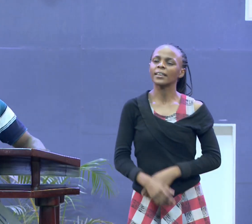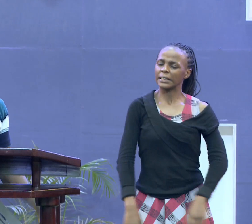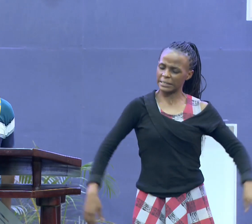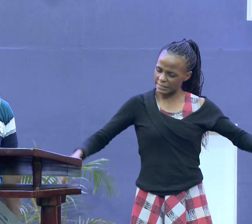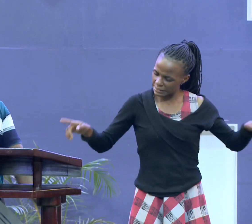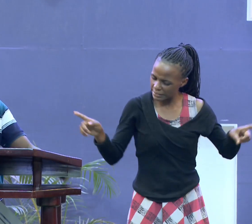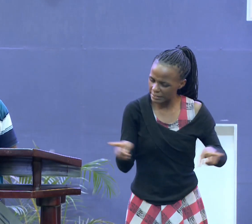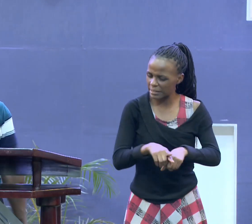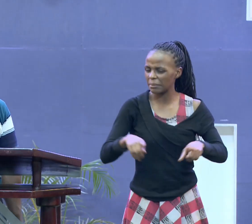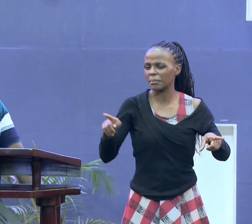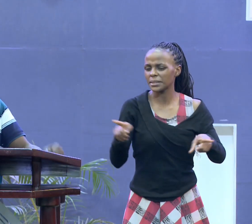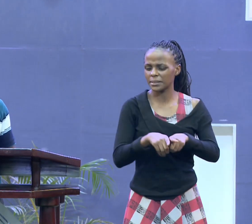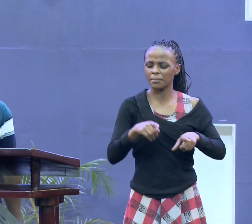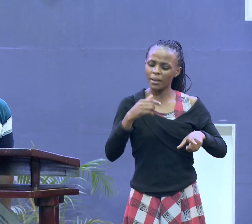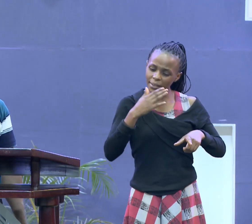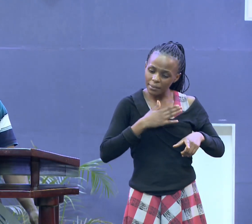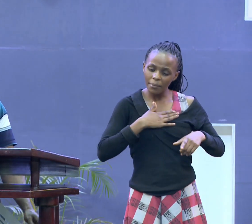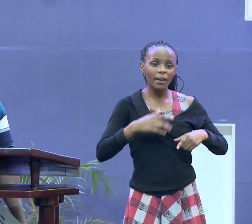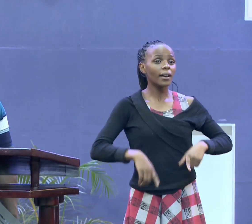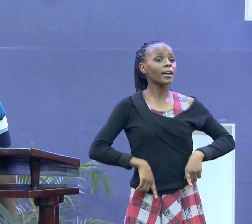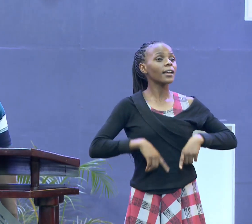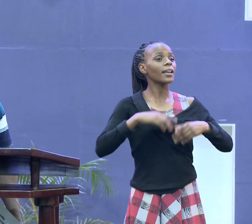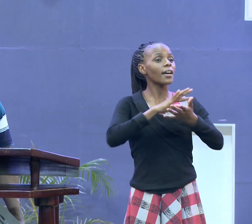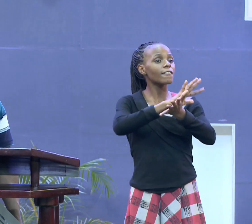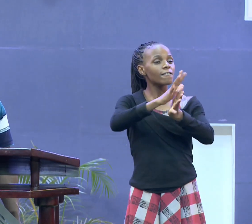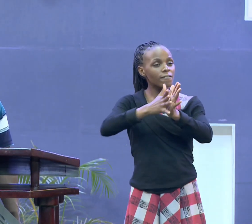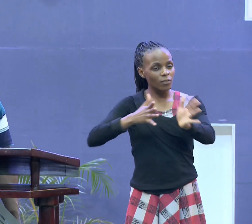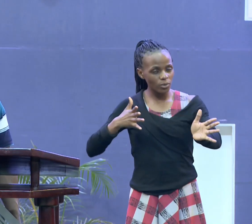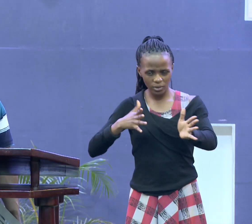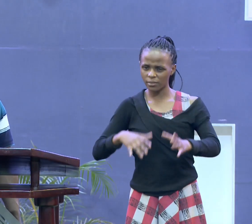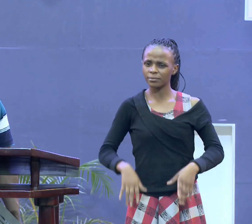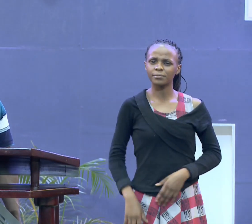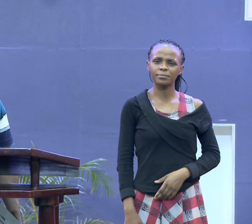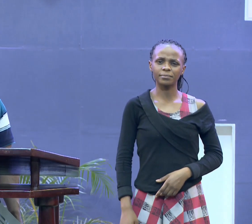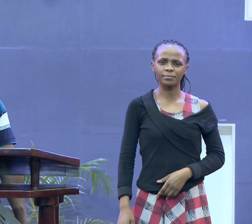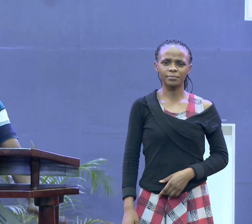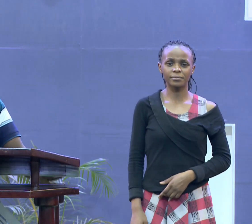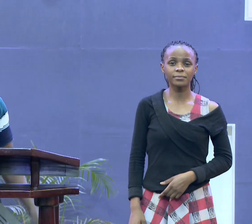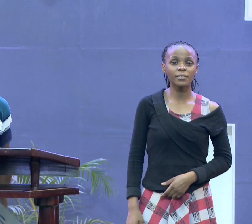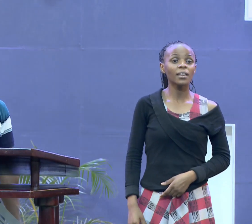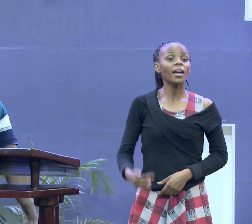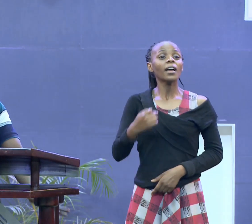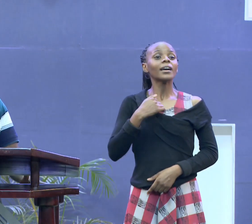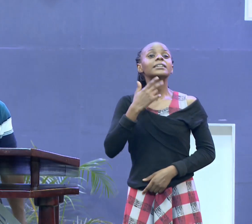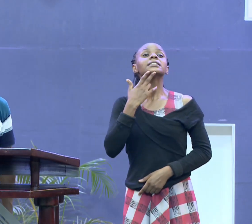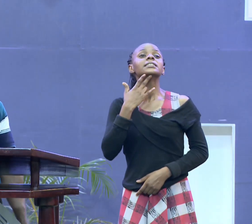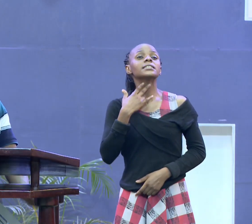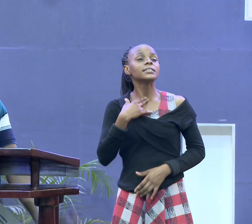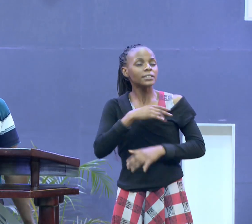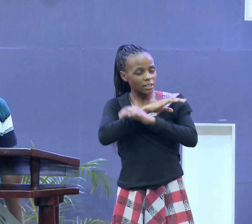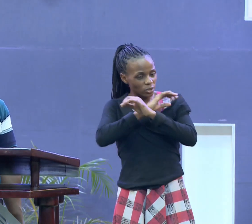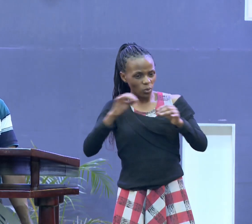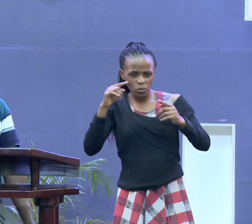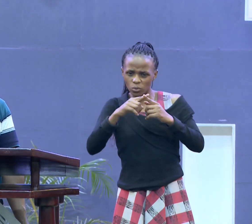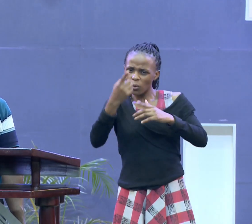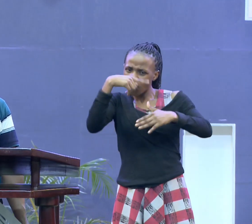I live a righteous life, tisinga mbeera mbulamu nga butuukirivu, I don't need to go into